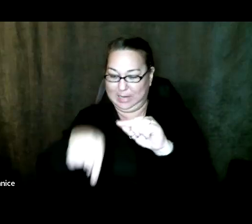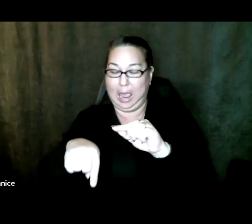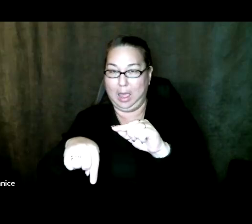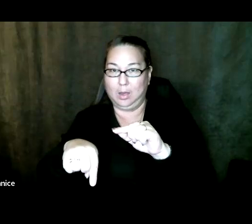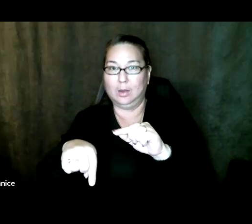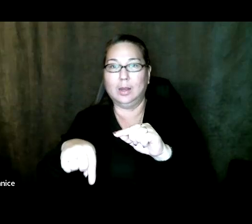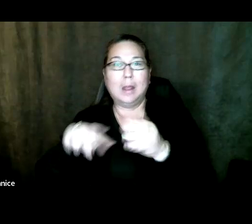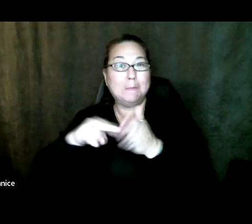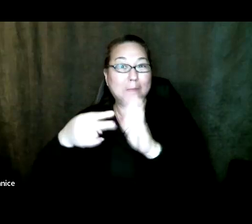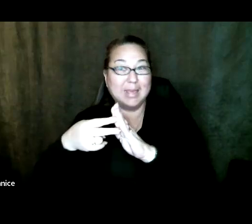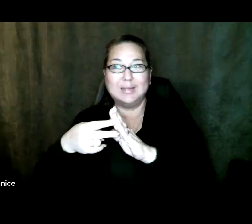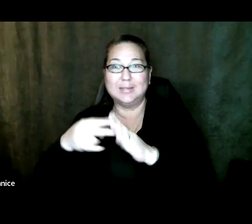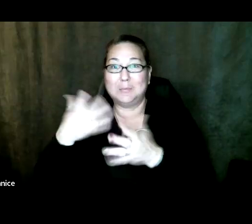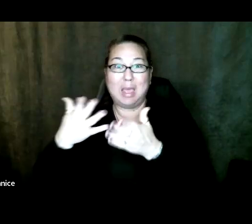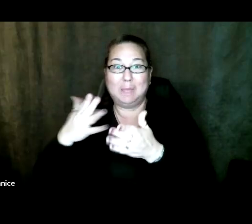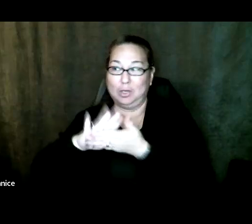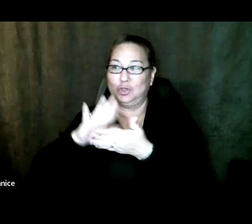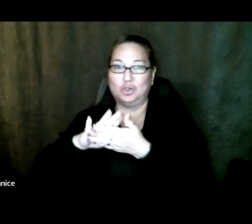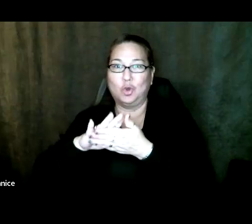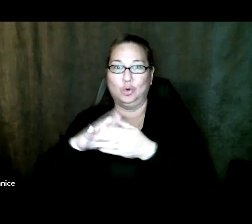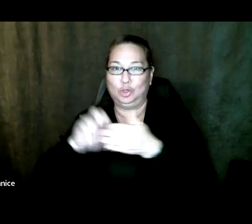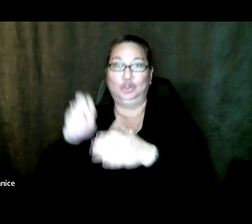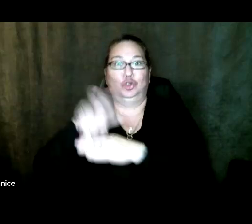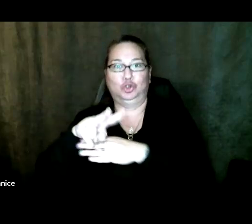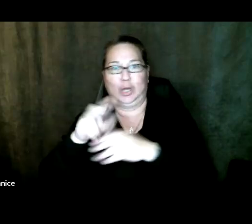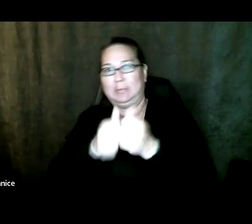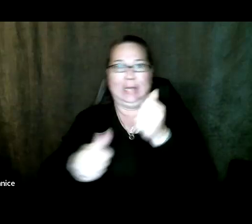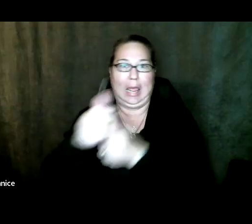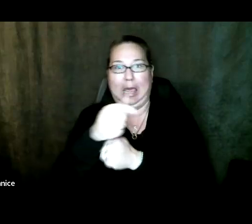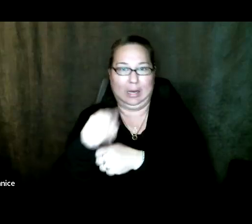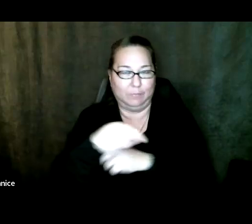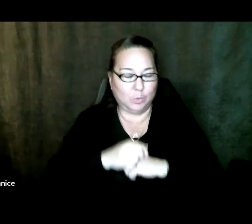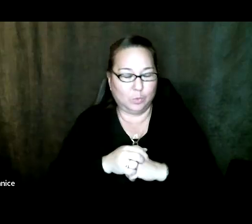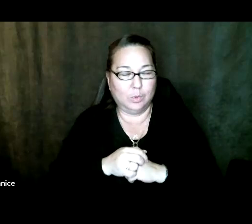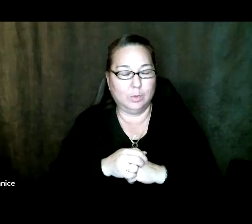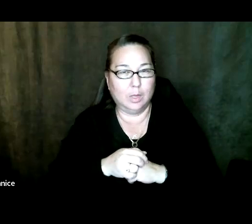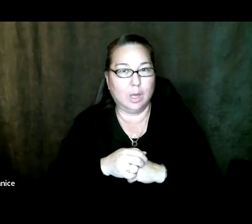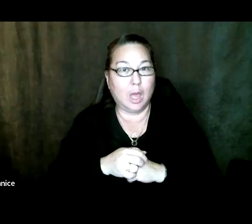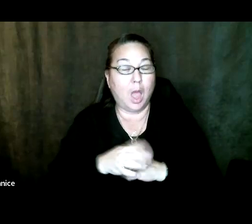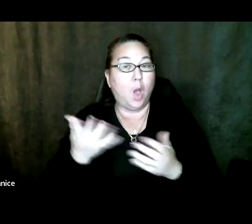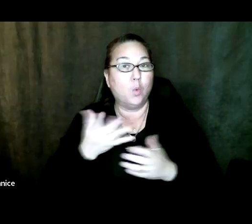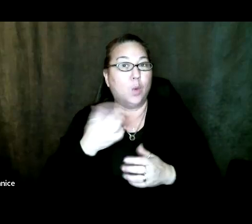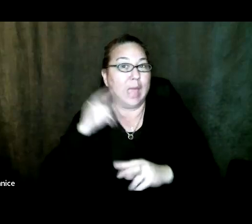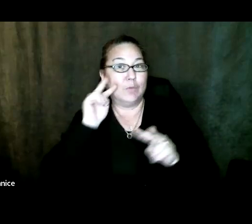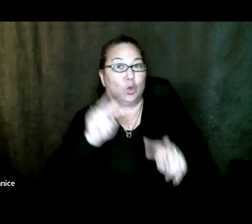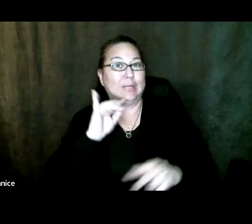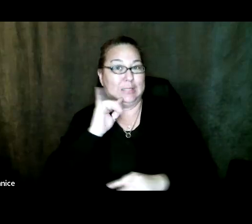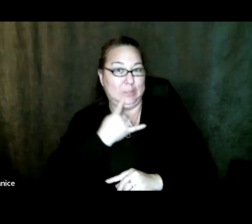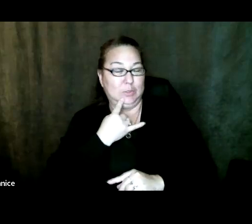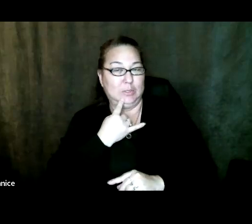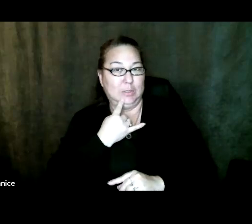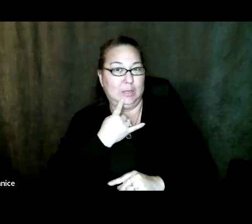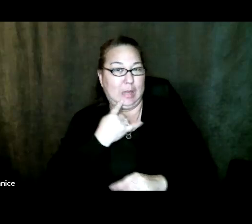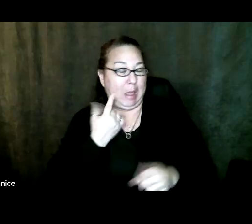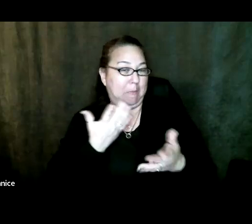down. So while we take these numbers extremely seriously, the one we should go back to probably